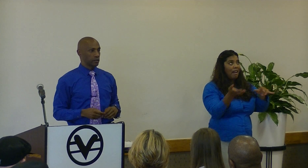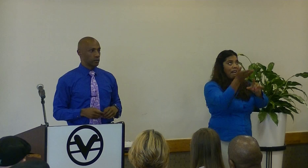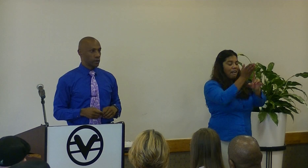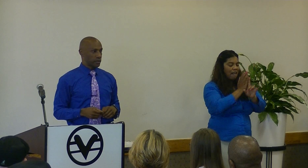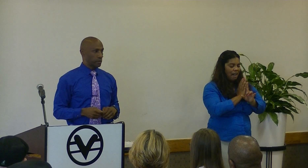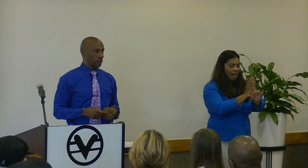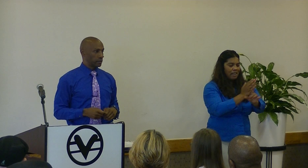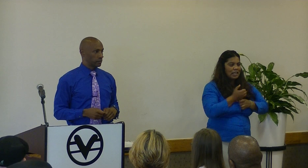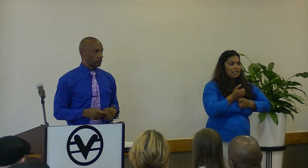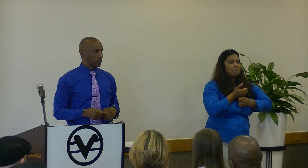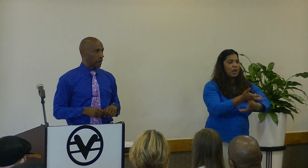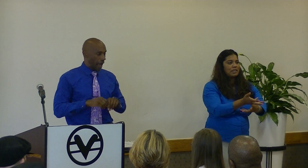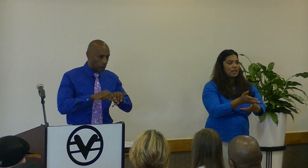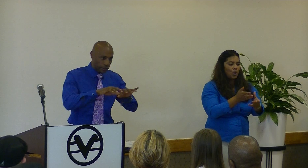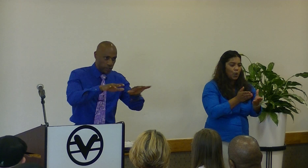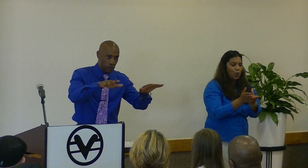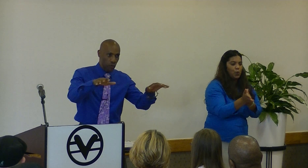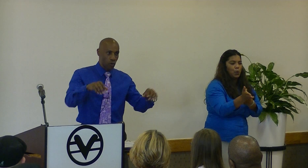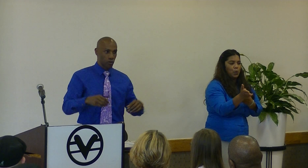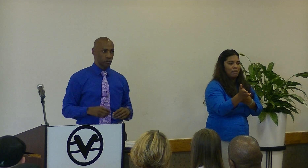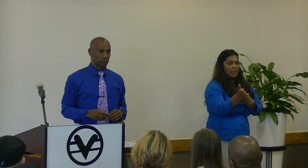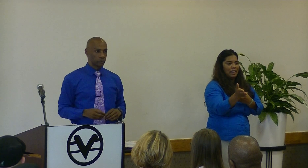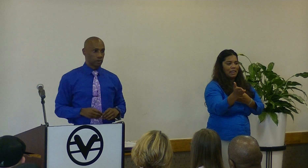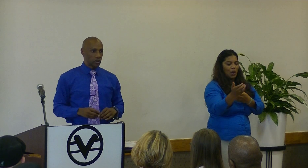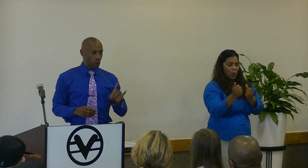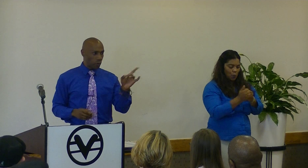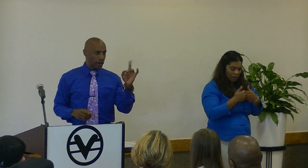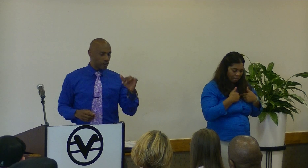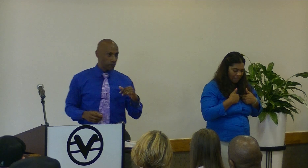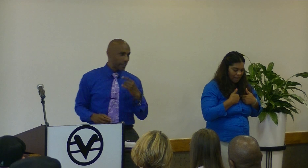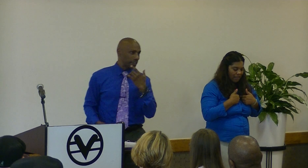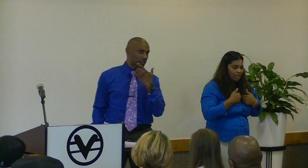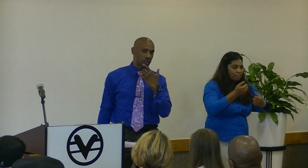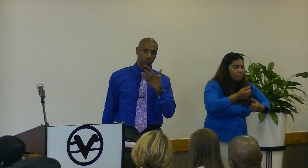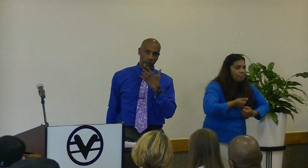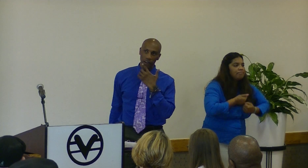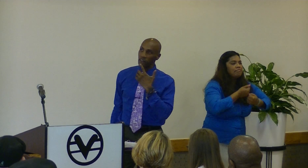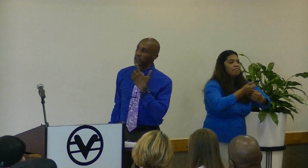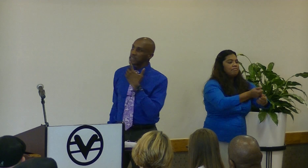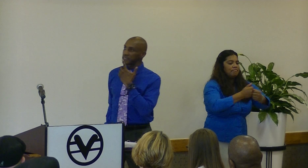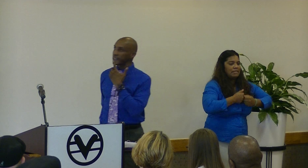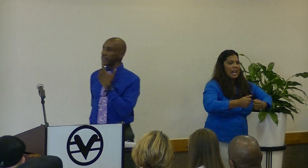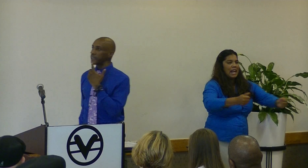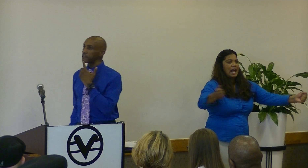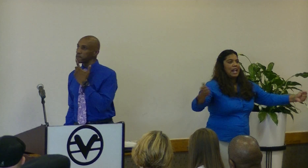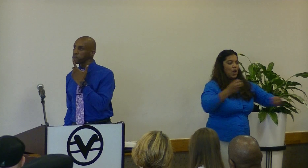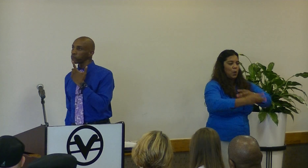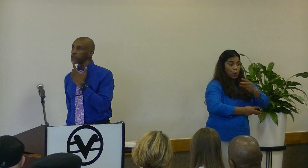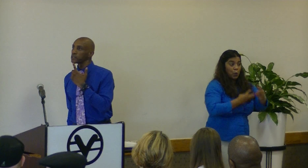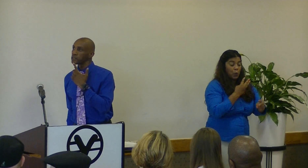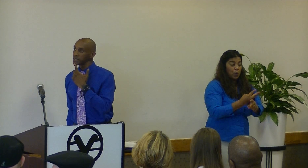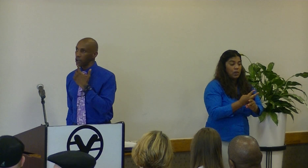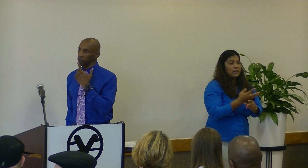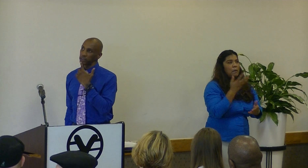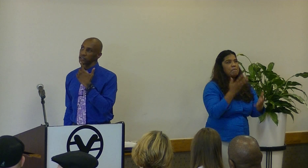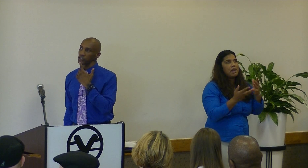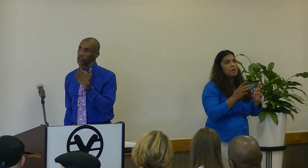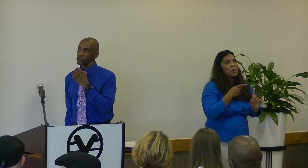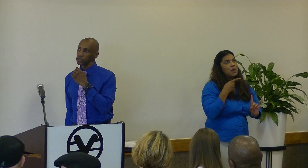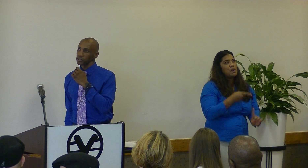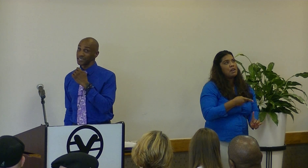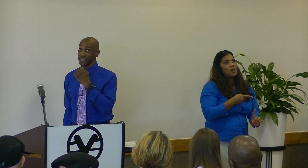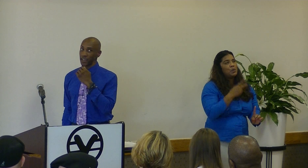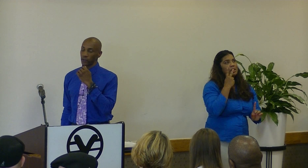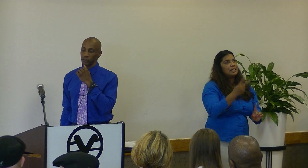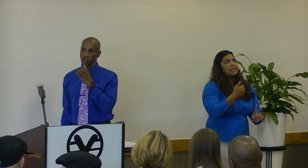me. With me. Out into the world. So what if we got to this point of seeing